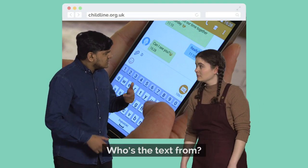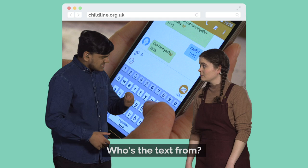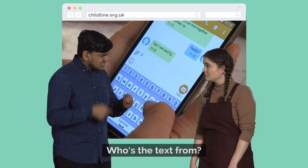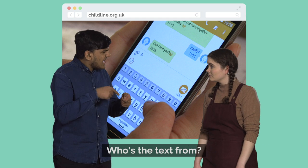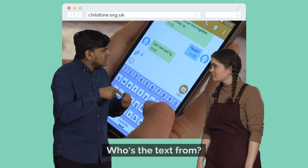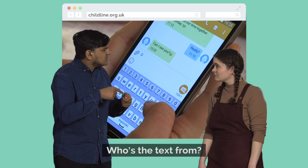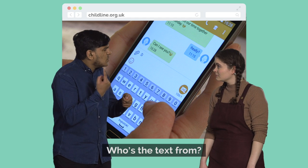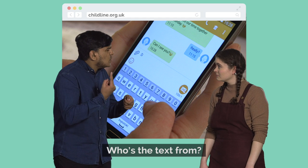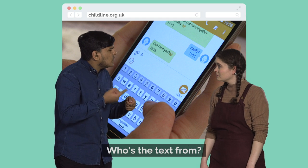Well, who's the text from?